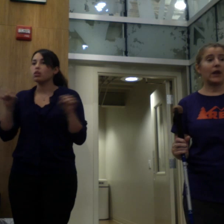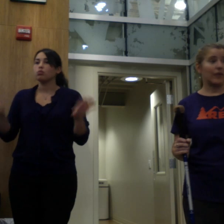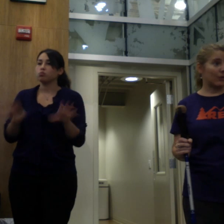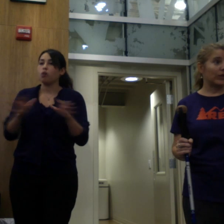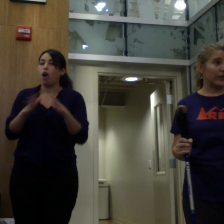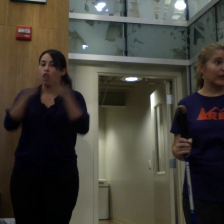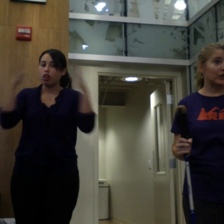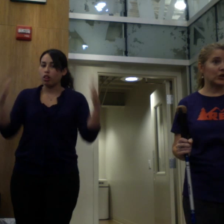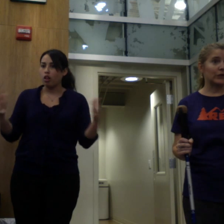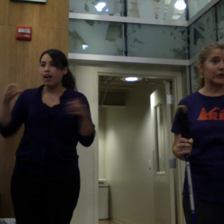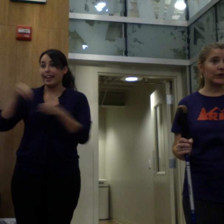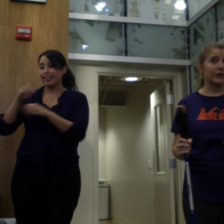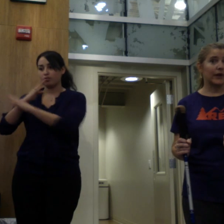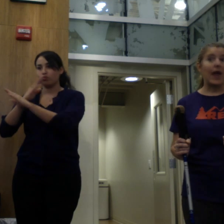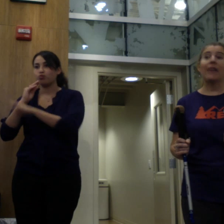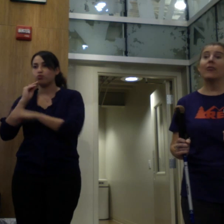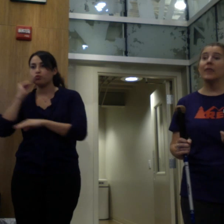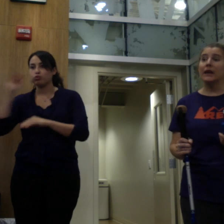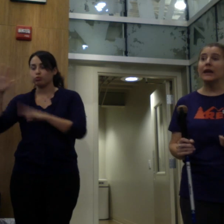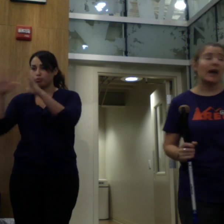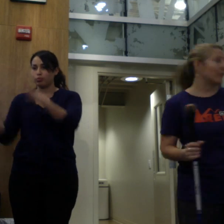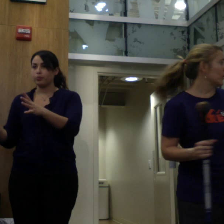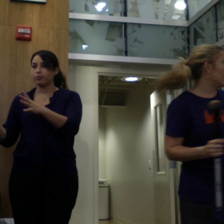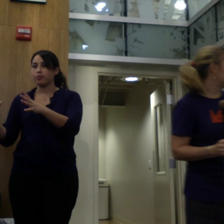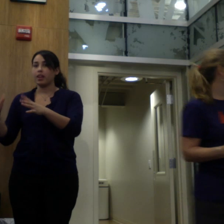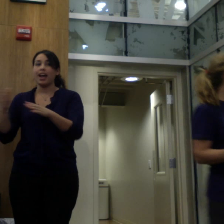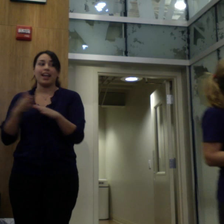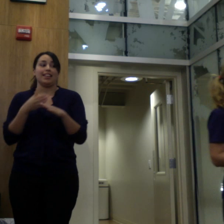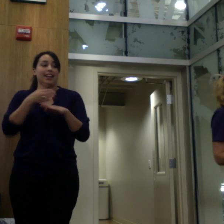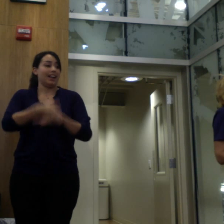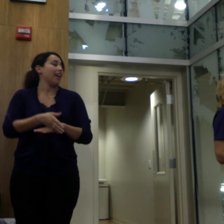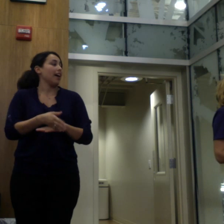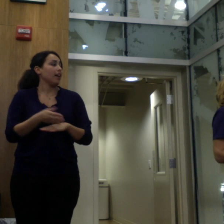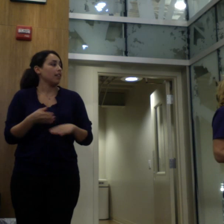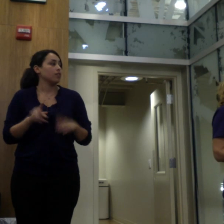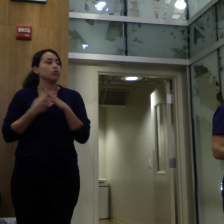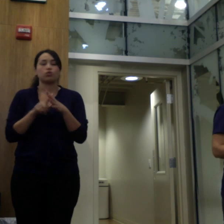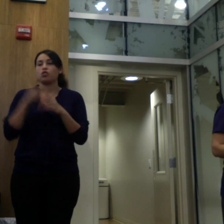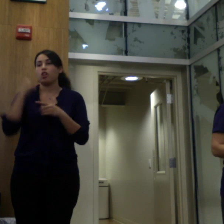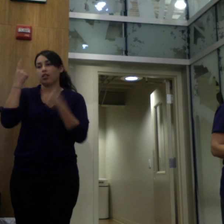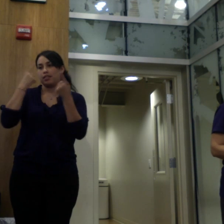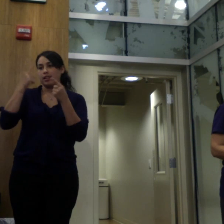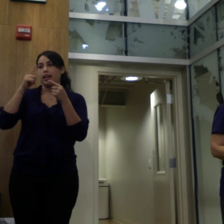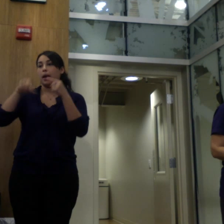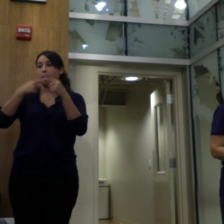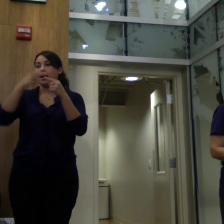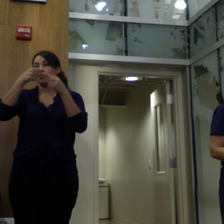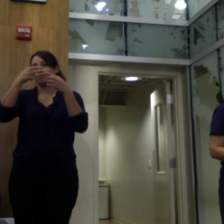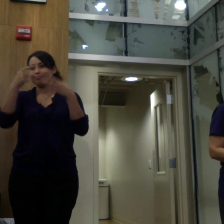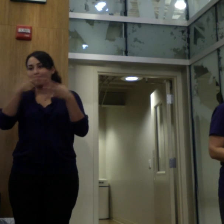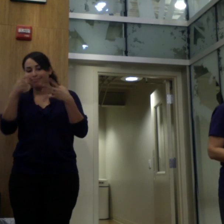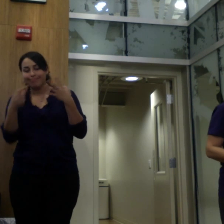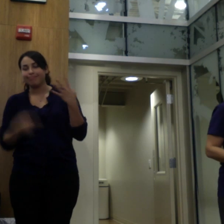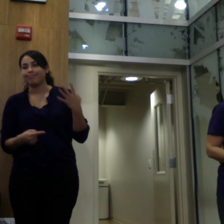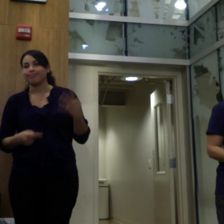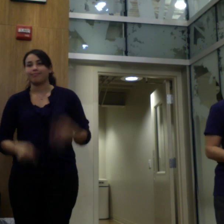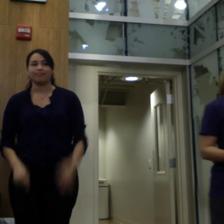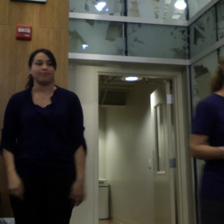things within that shelter. And then after that, start thinking about these other things. All